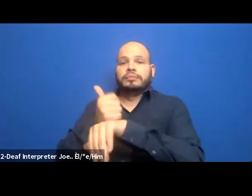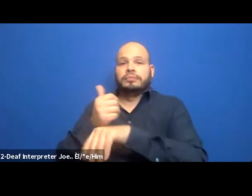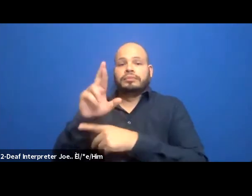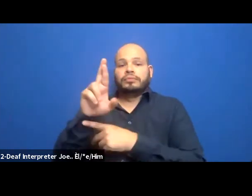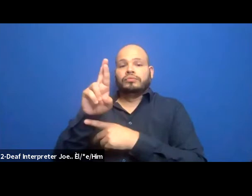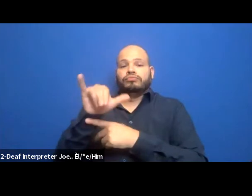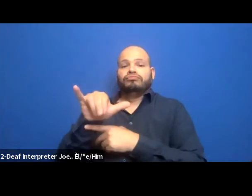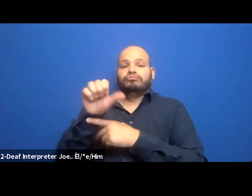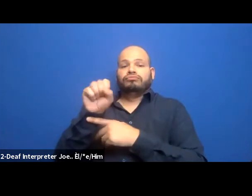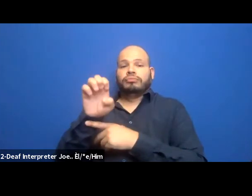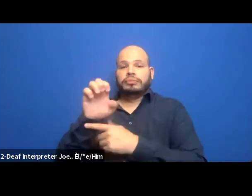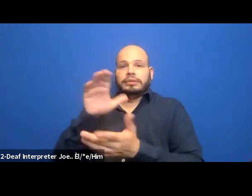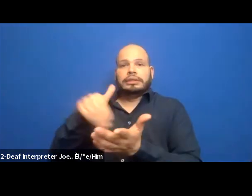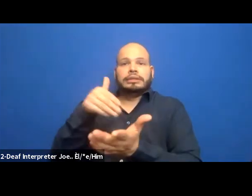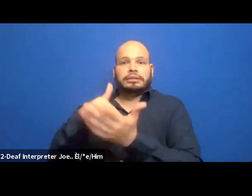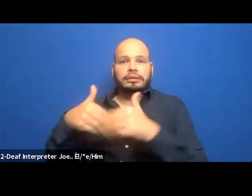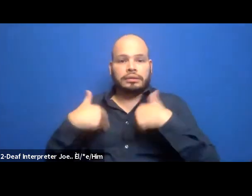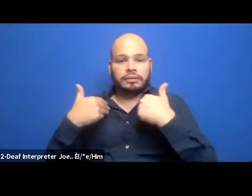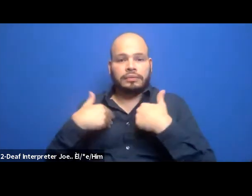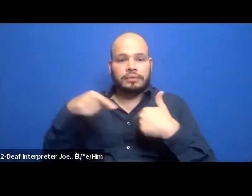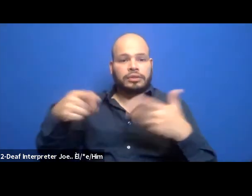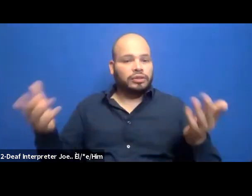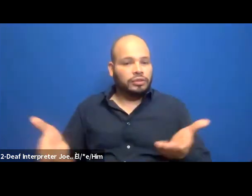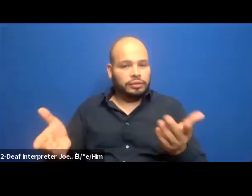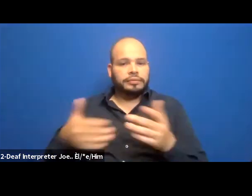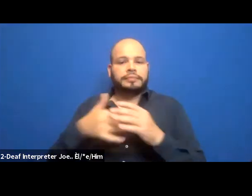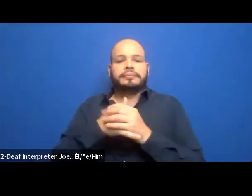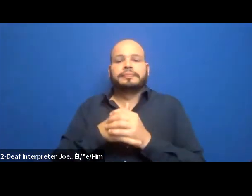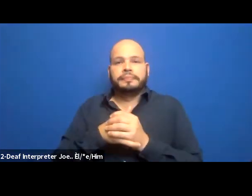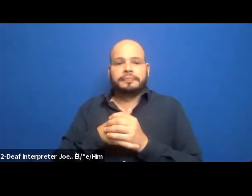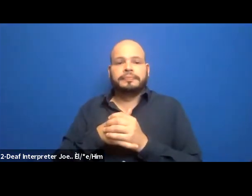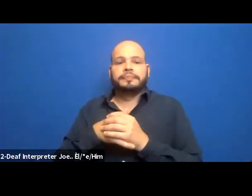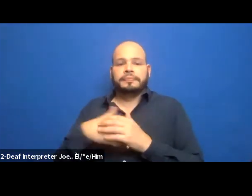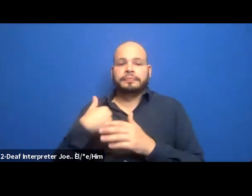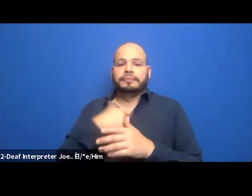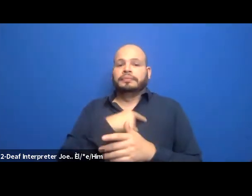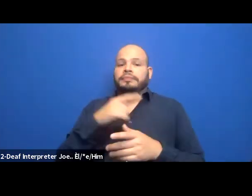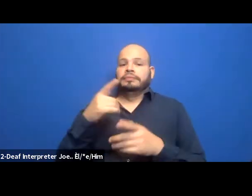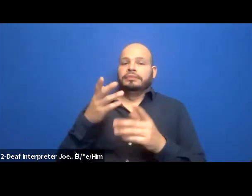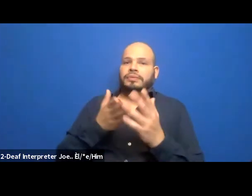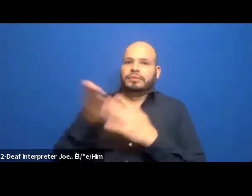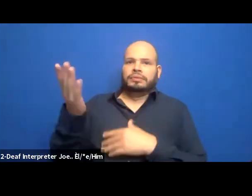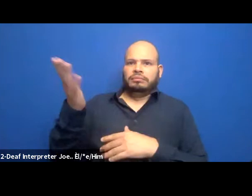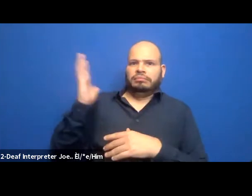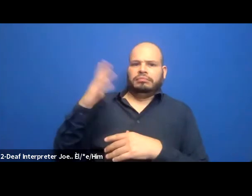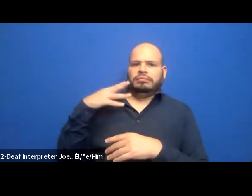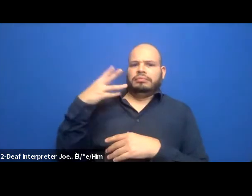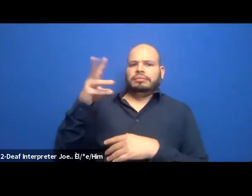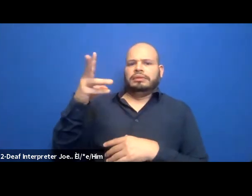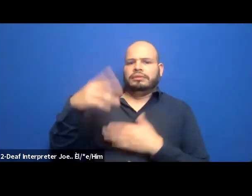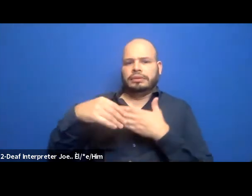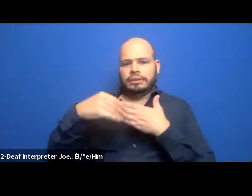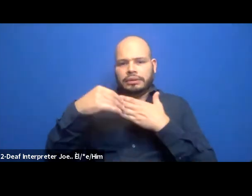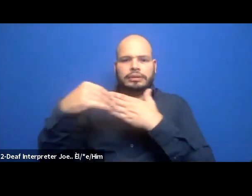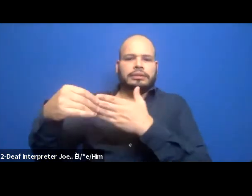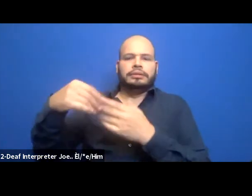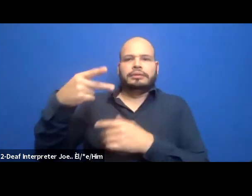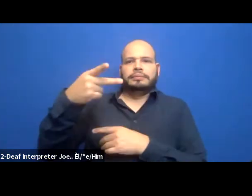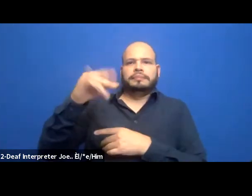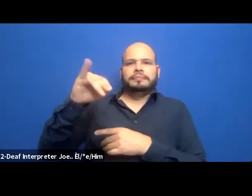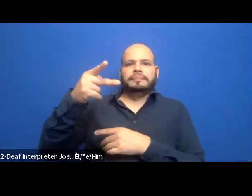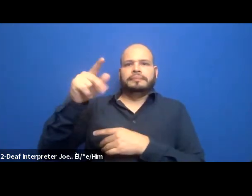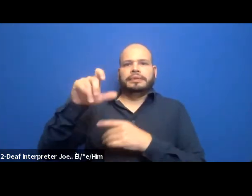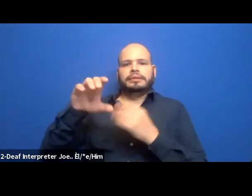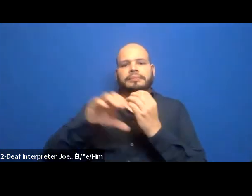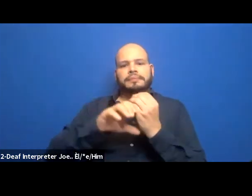Center, and I center radical organizing for social justice issues in expressing through leadership and